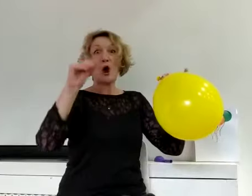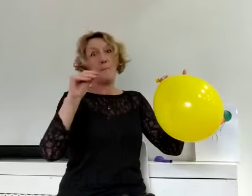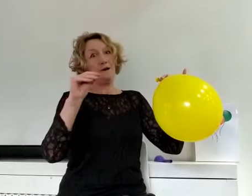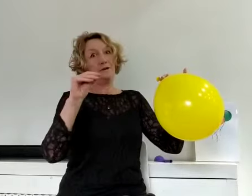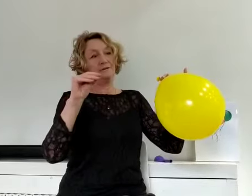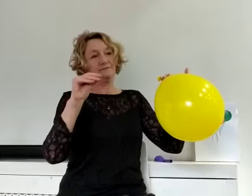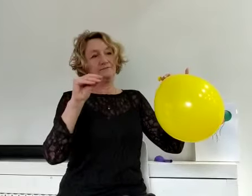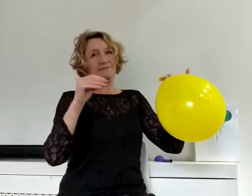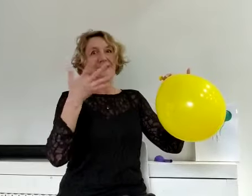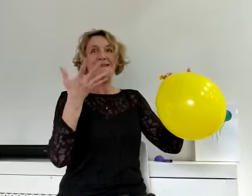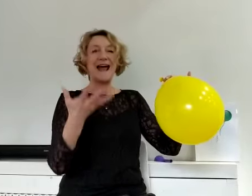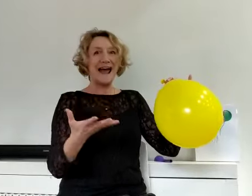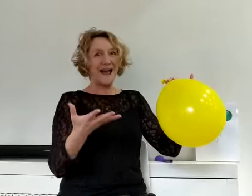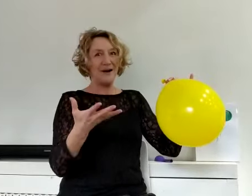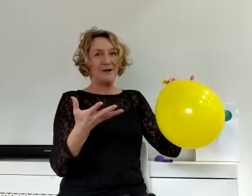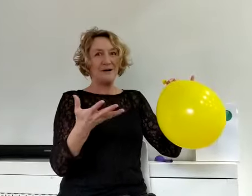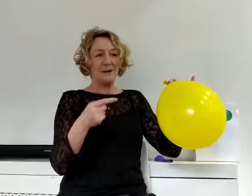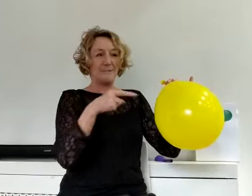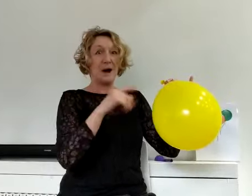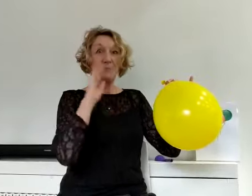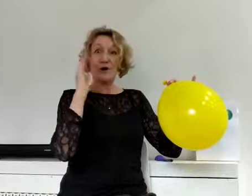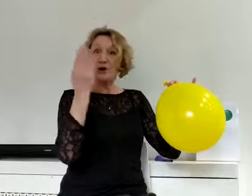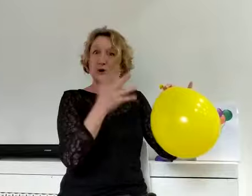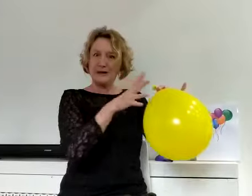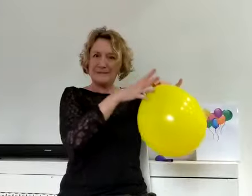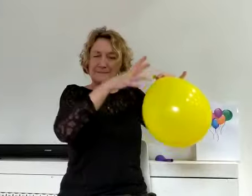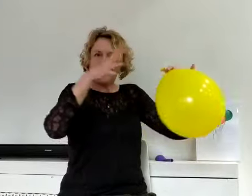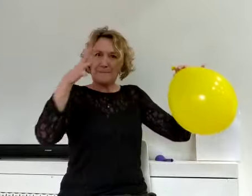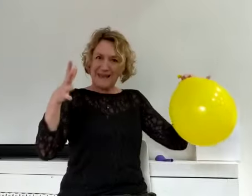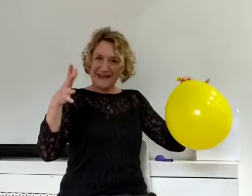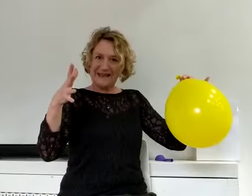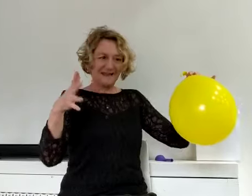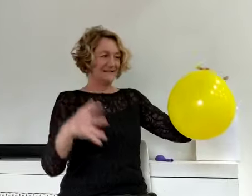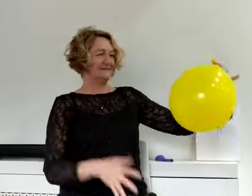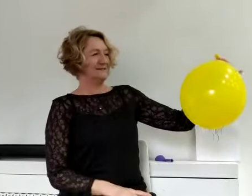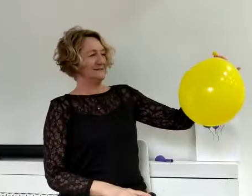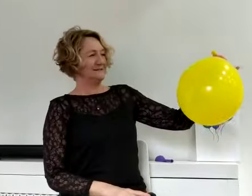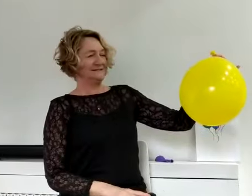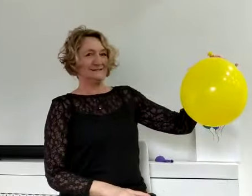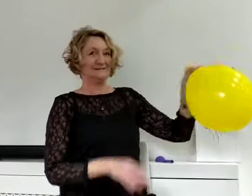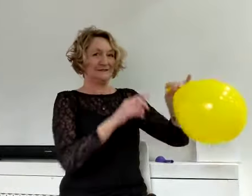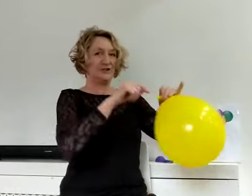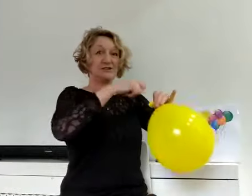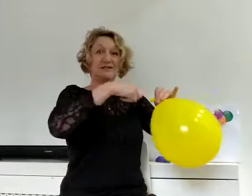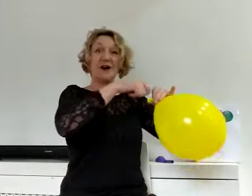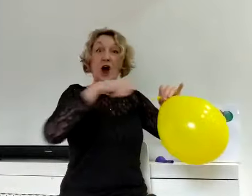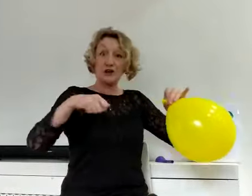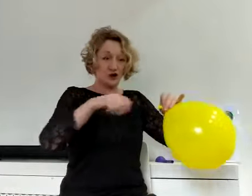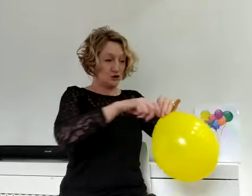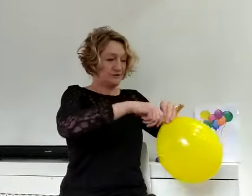Stop. Now my balloon is big. I've got to tie a knot.